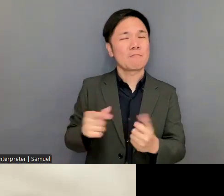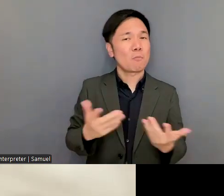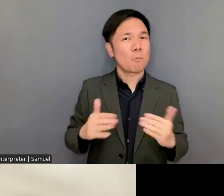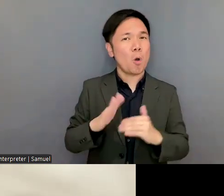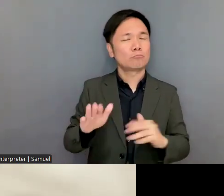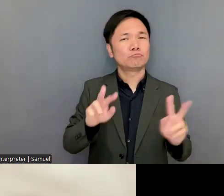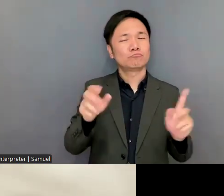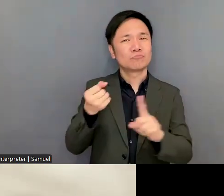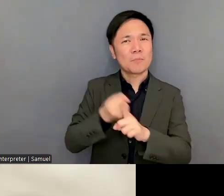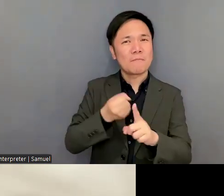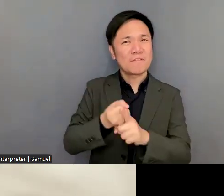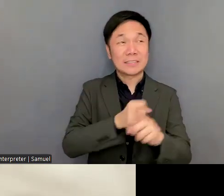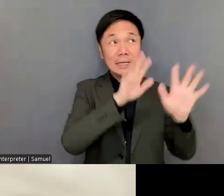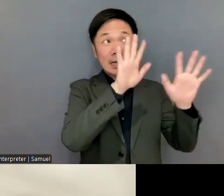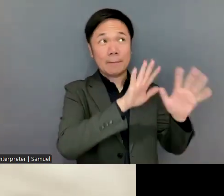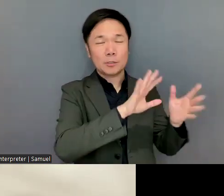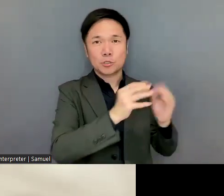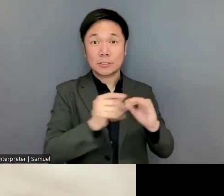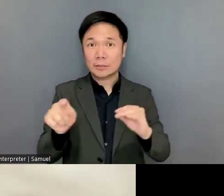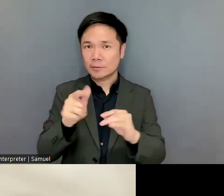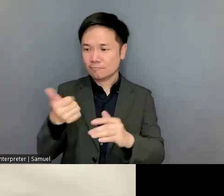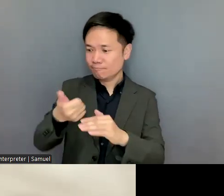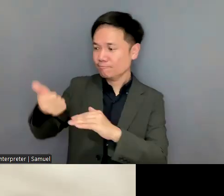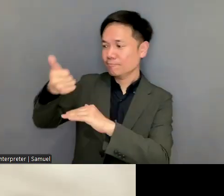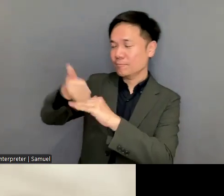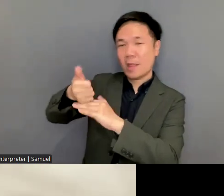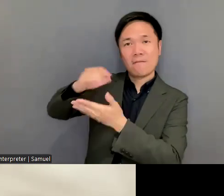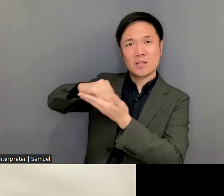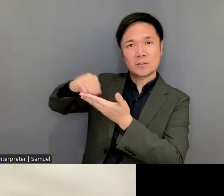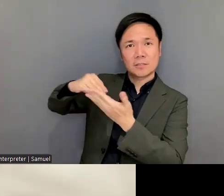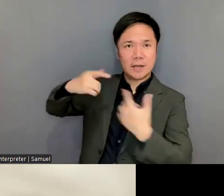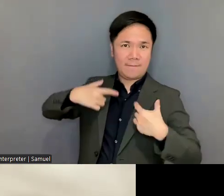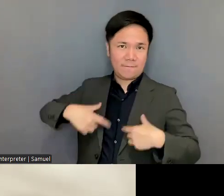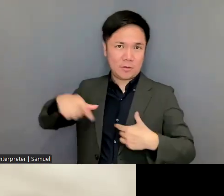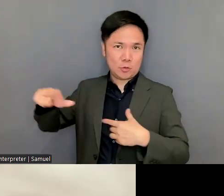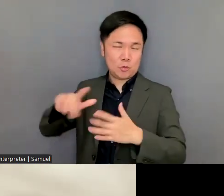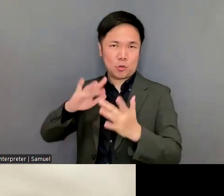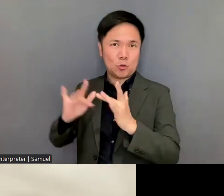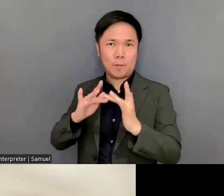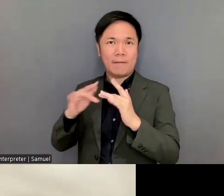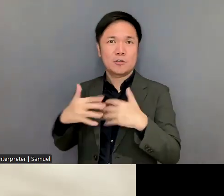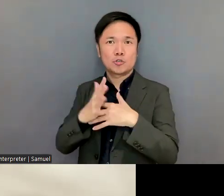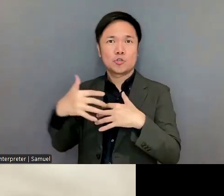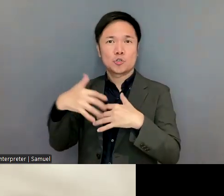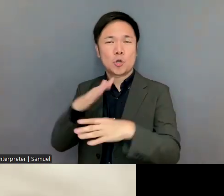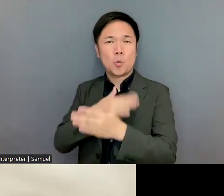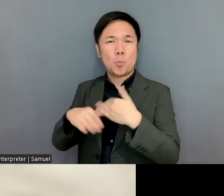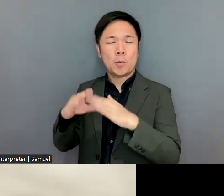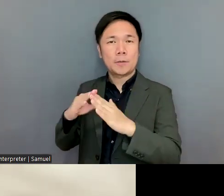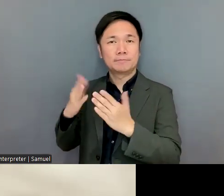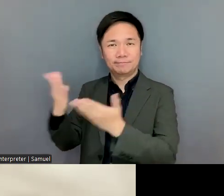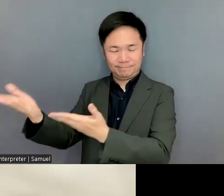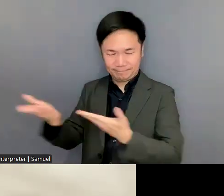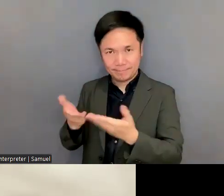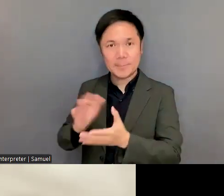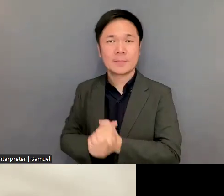like climate change. She serves as General Secretary of the Indigenous Persons with Disabilities Global Network. Okay, Pratima.